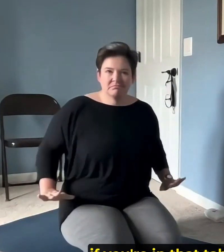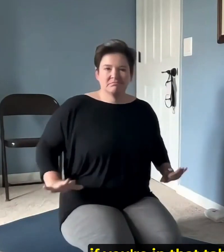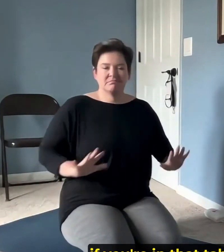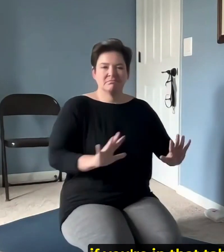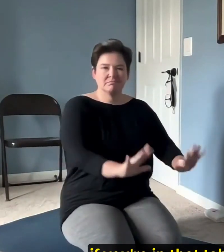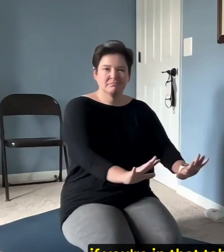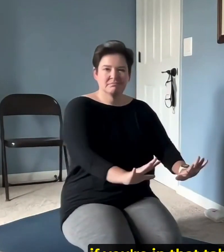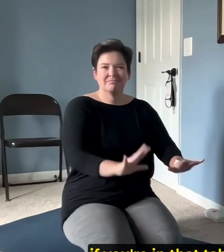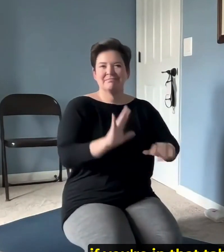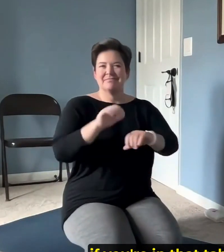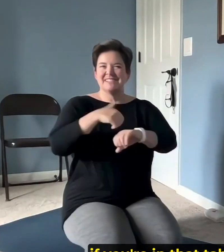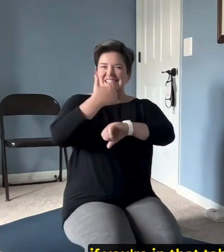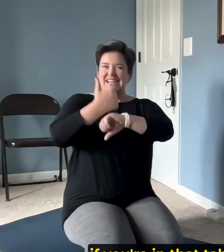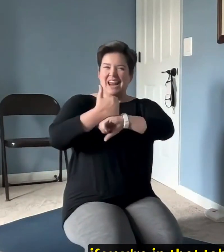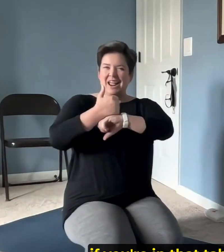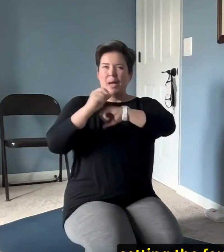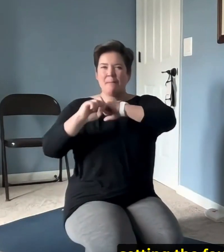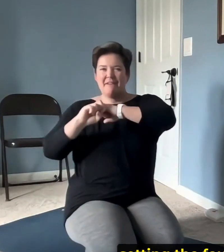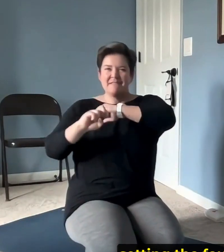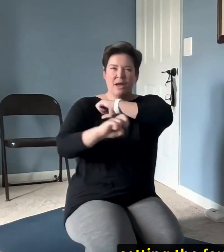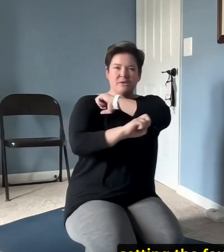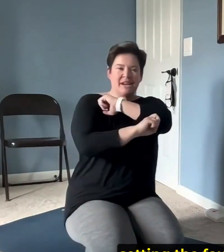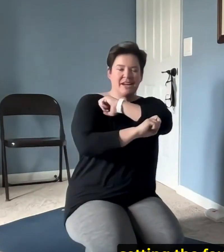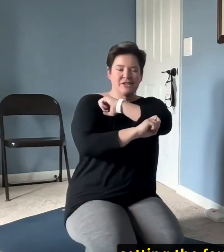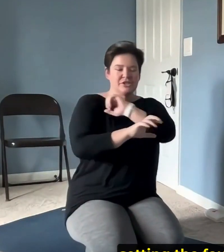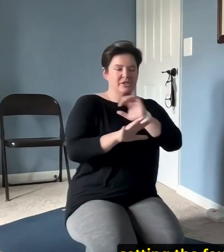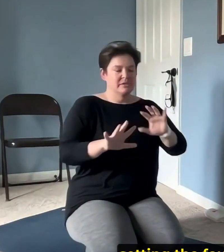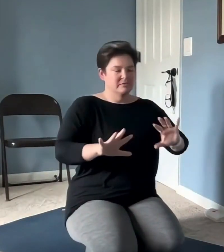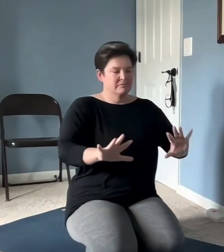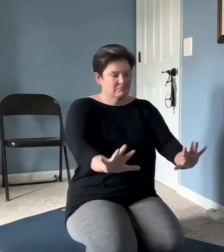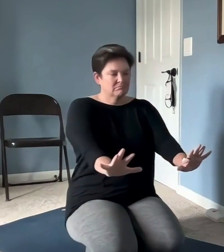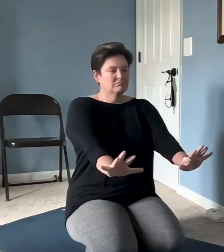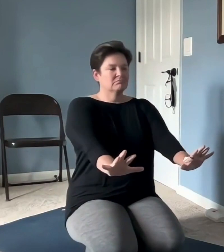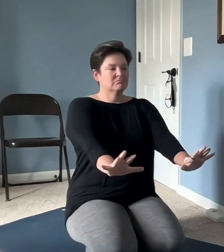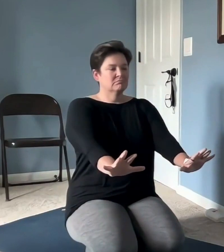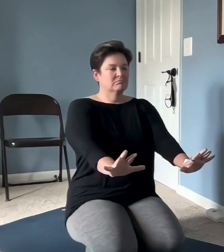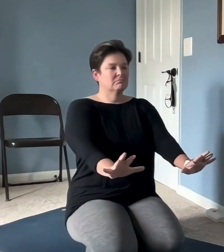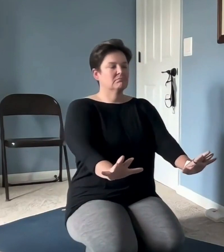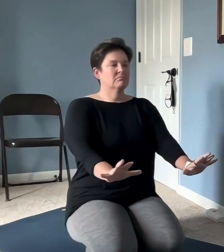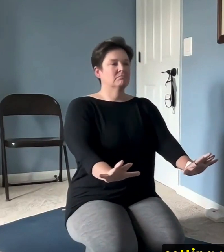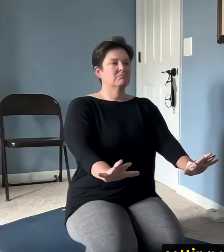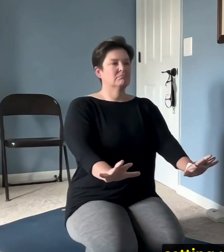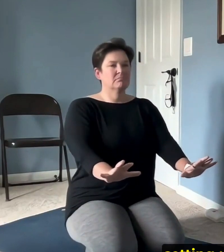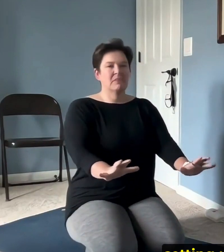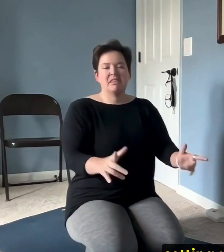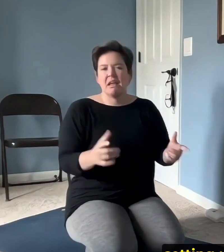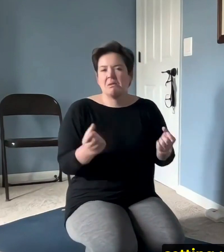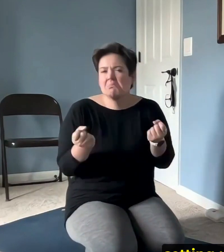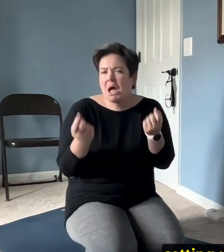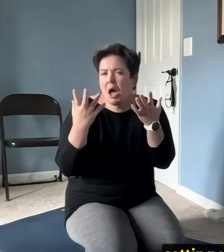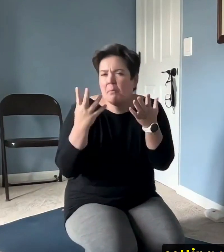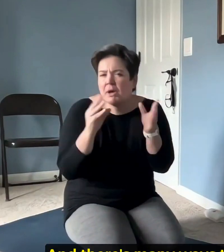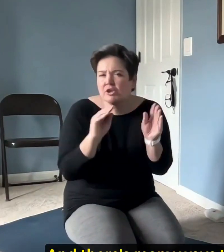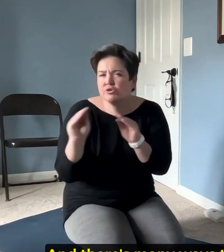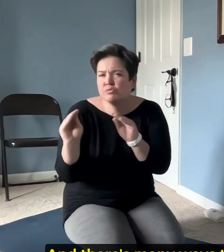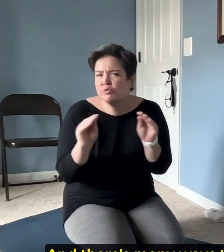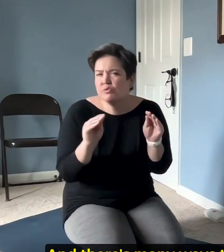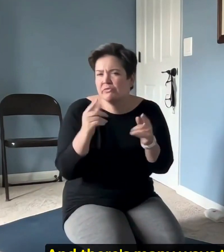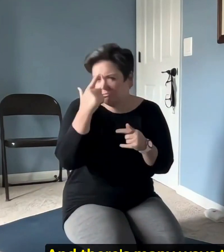that tabletop shape, setting the foundation, setting up. And there's